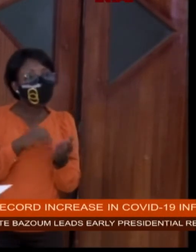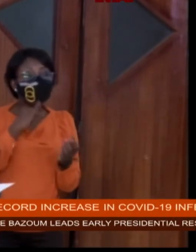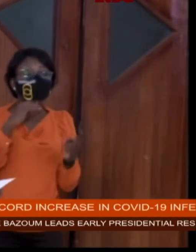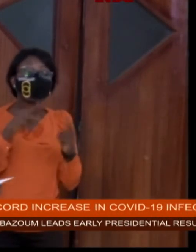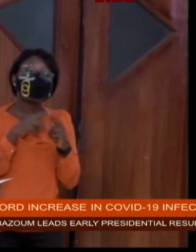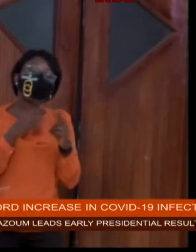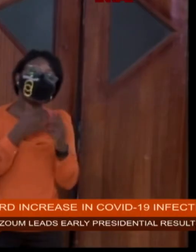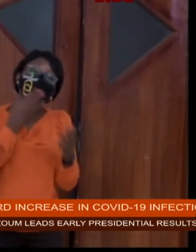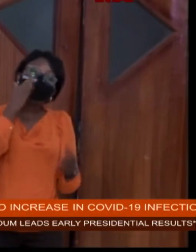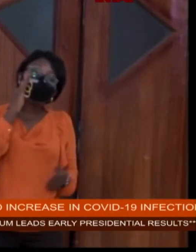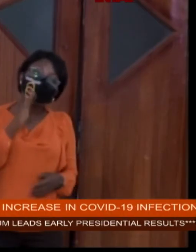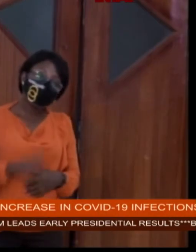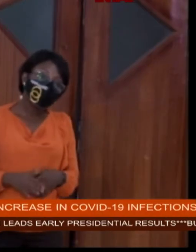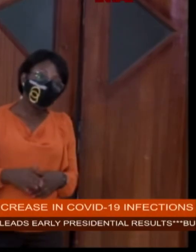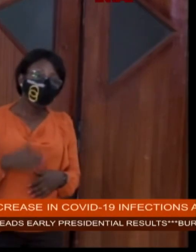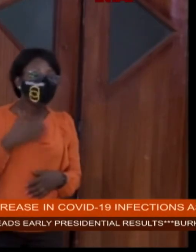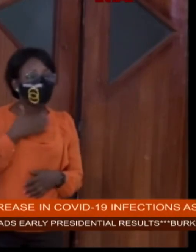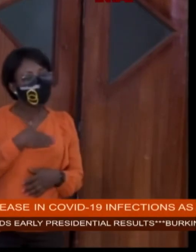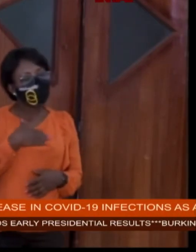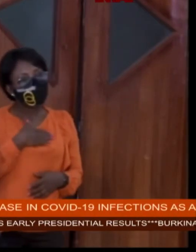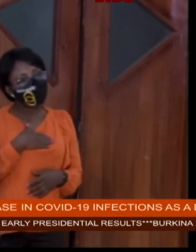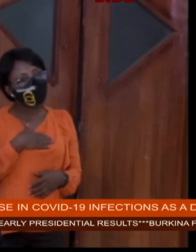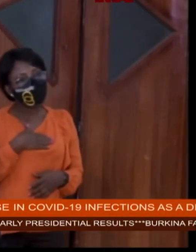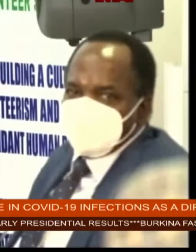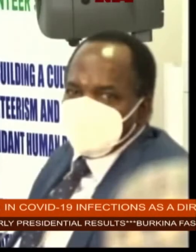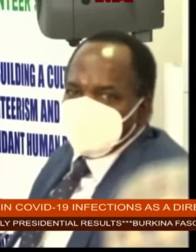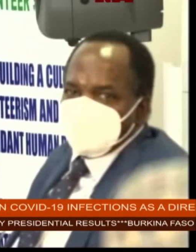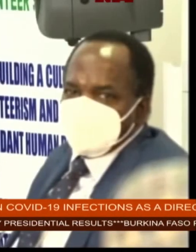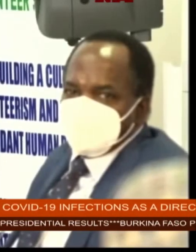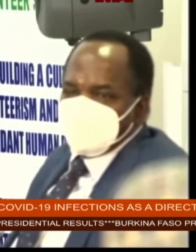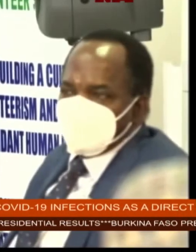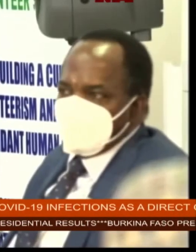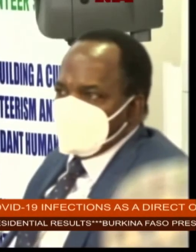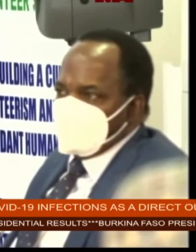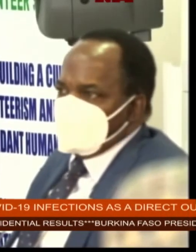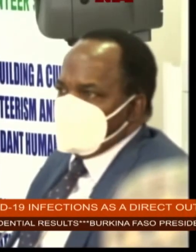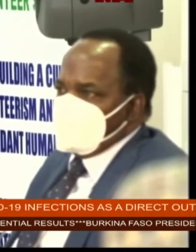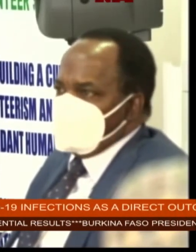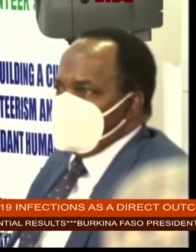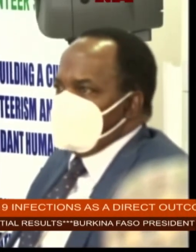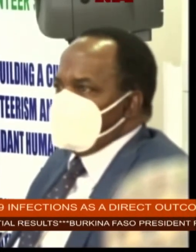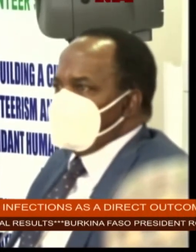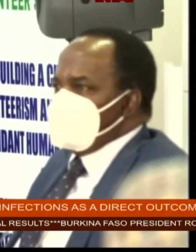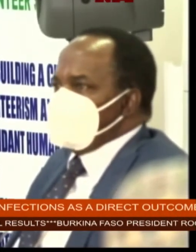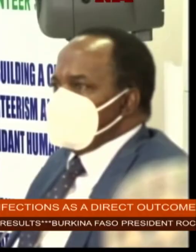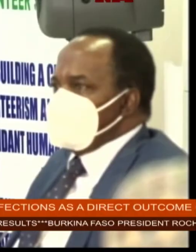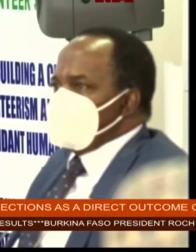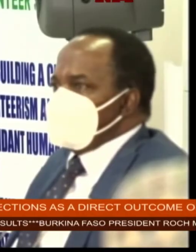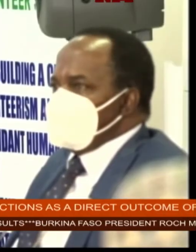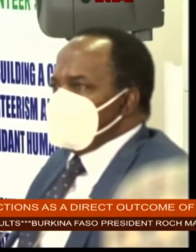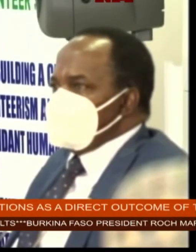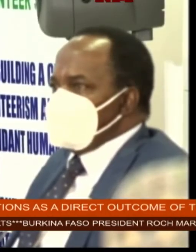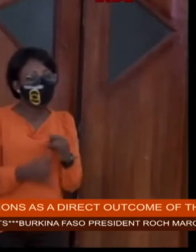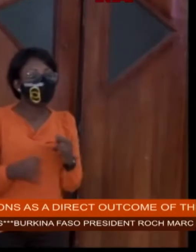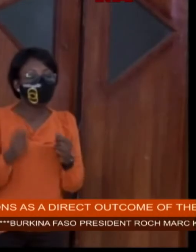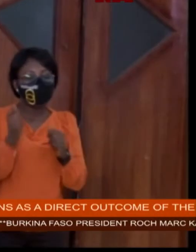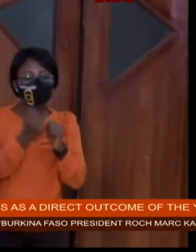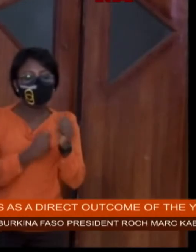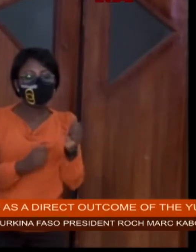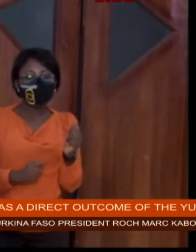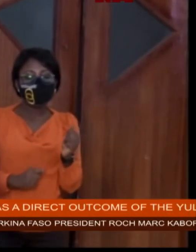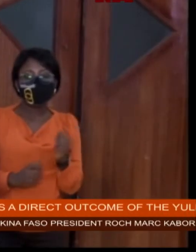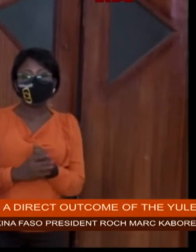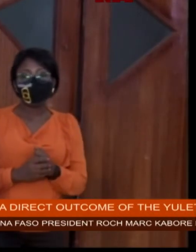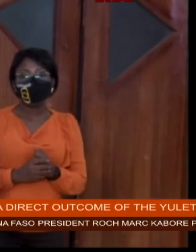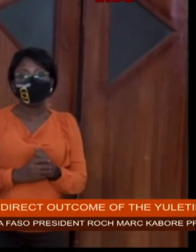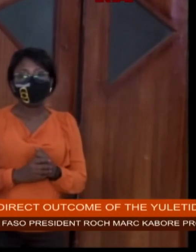can be dangerous. Please endeavor to live beyond COVID. Finally, avoid